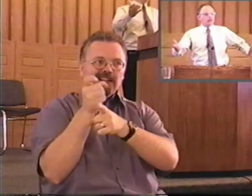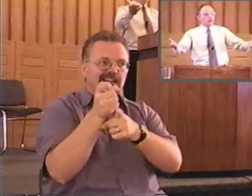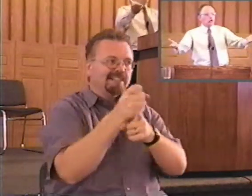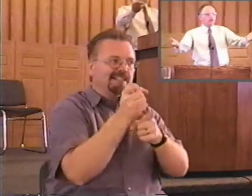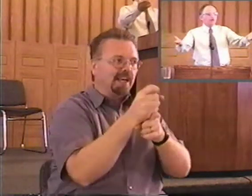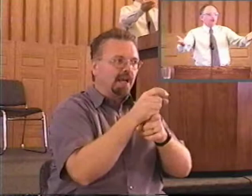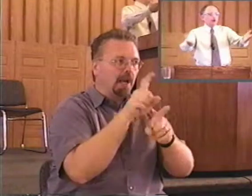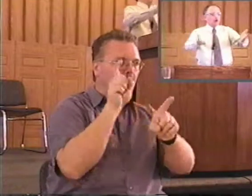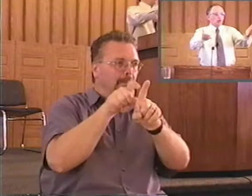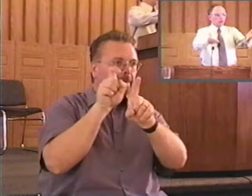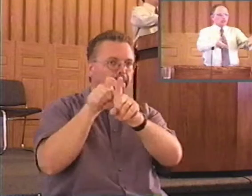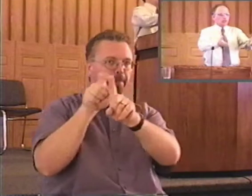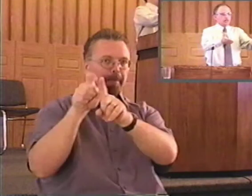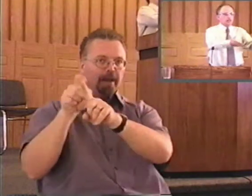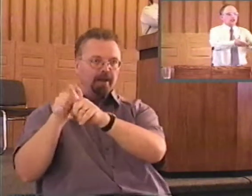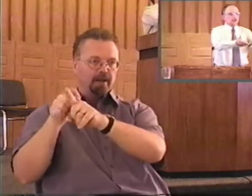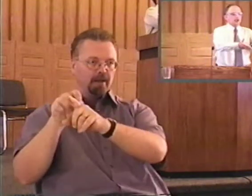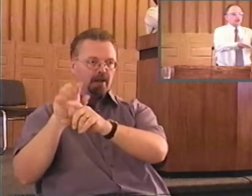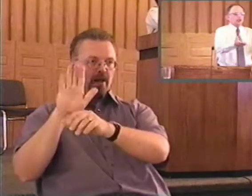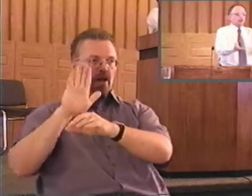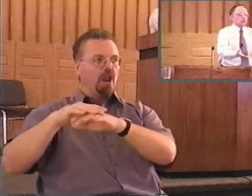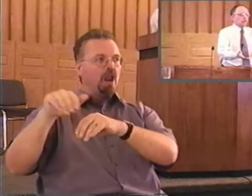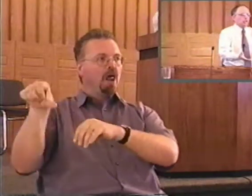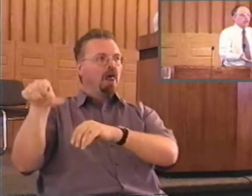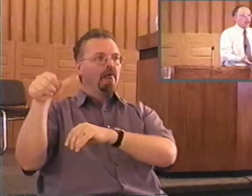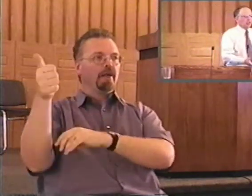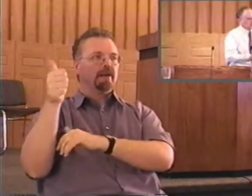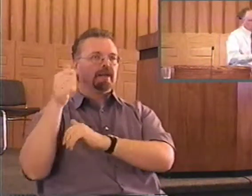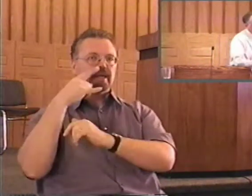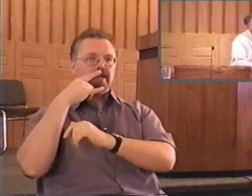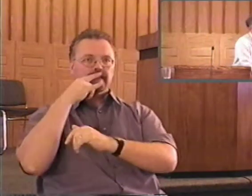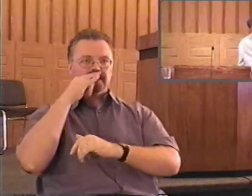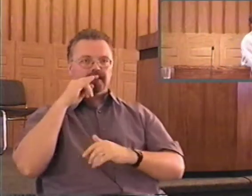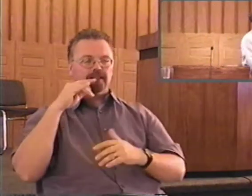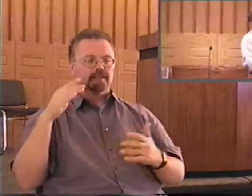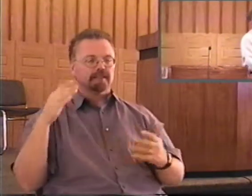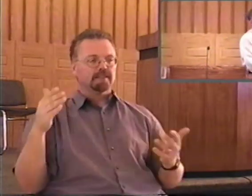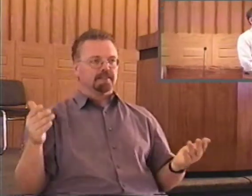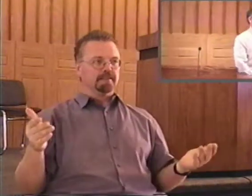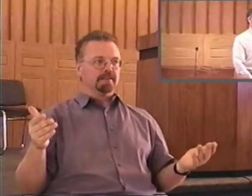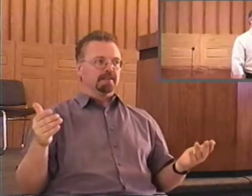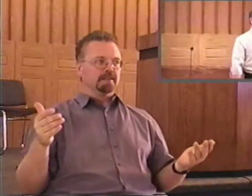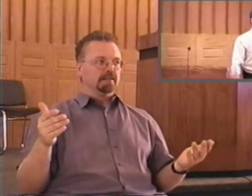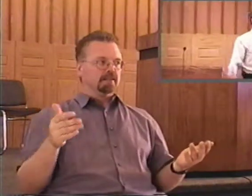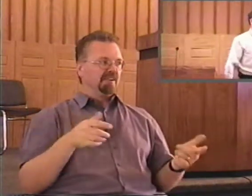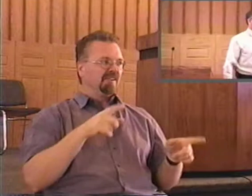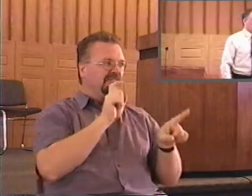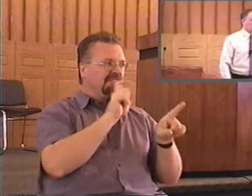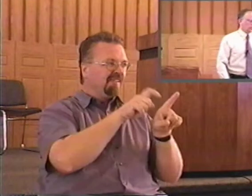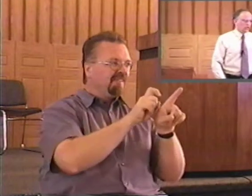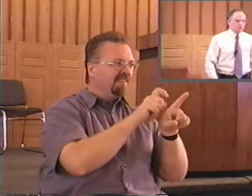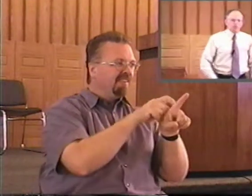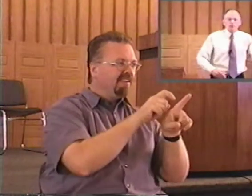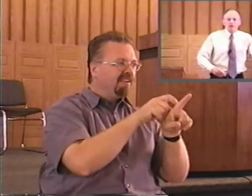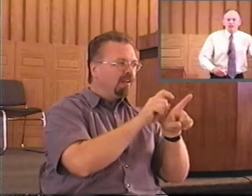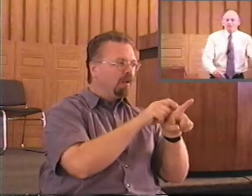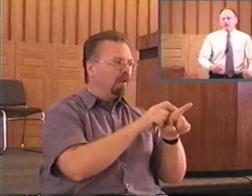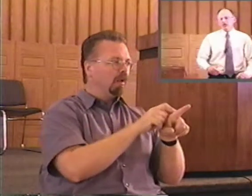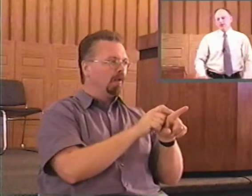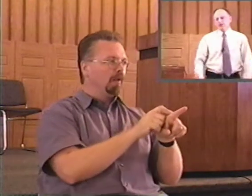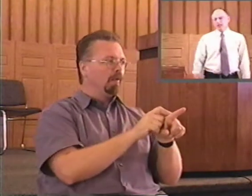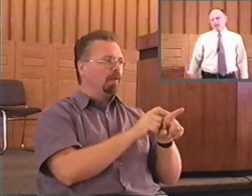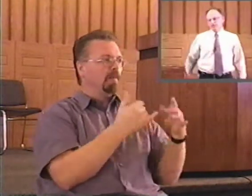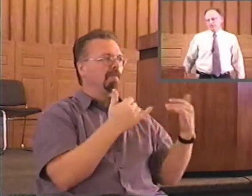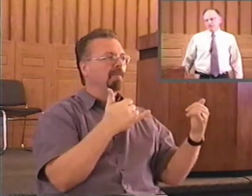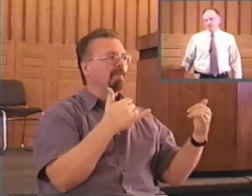It can be cool for the older kids here in this church to tease the little kids in this church, to